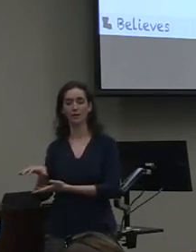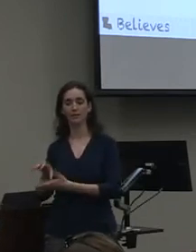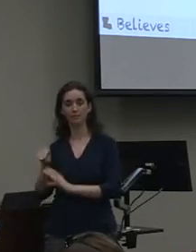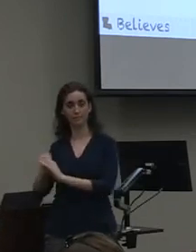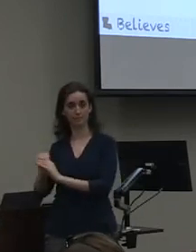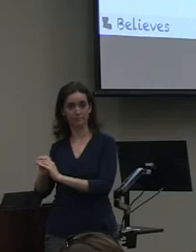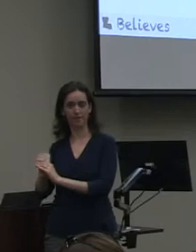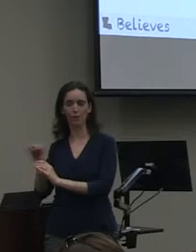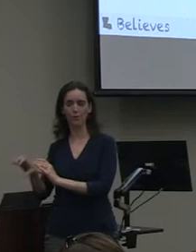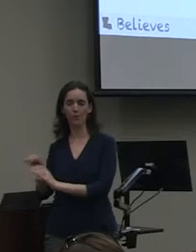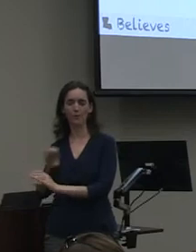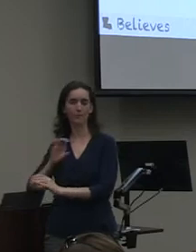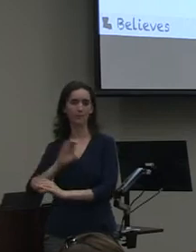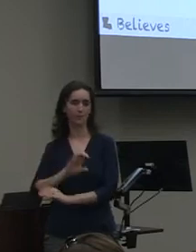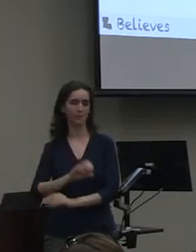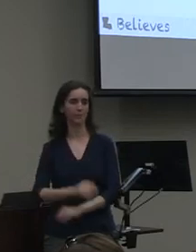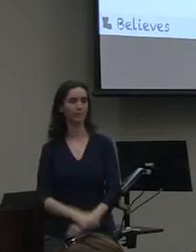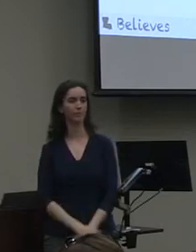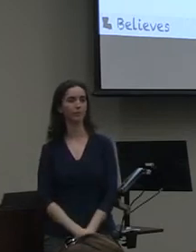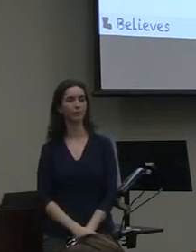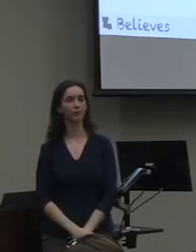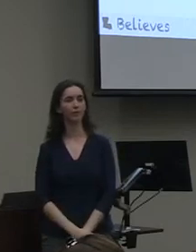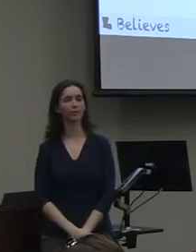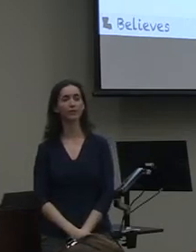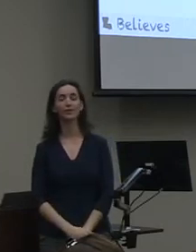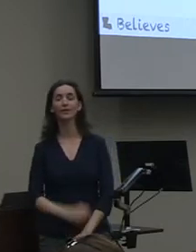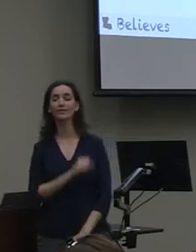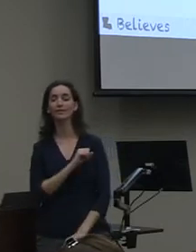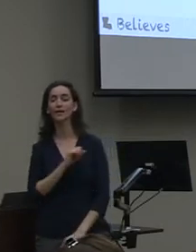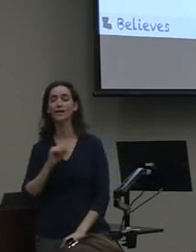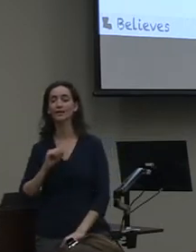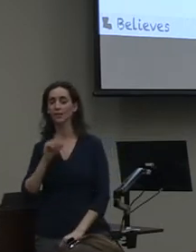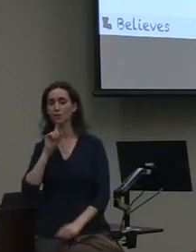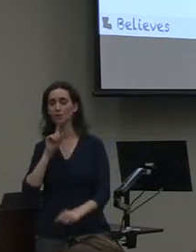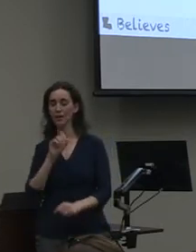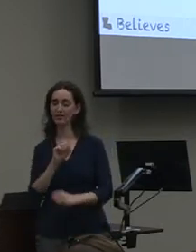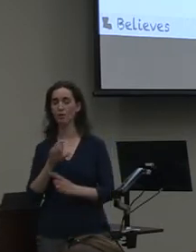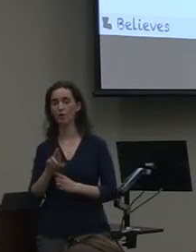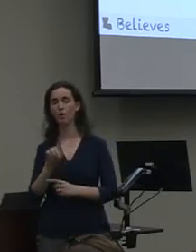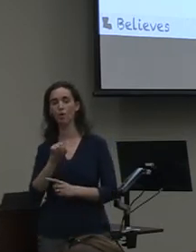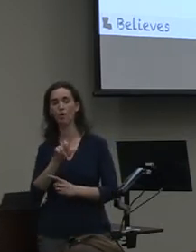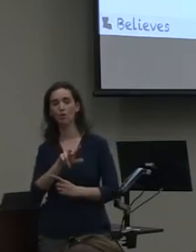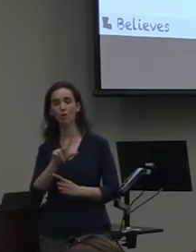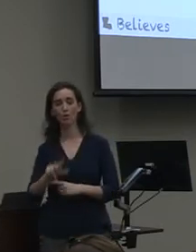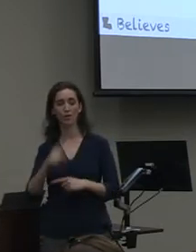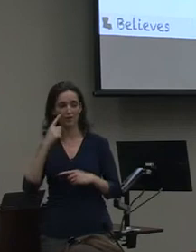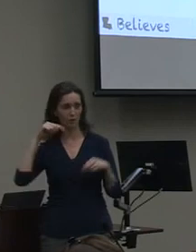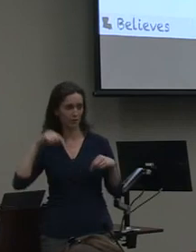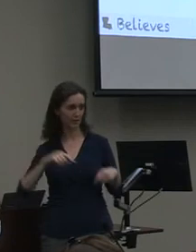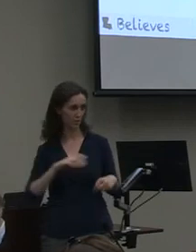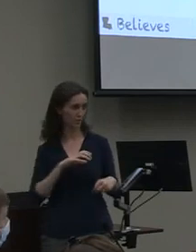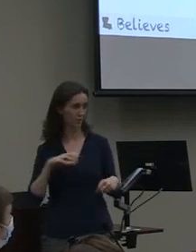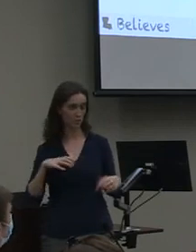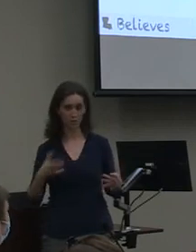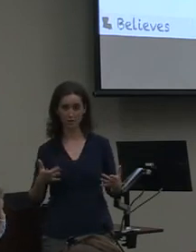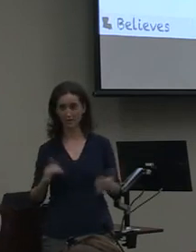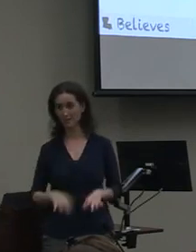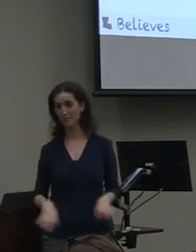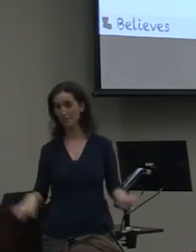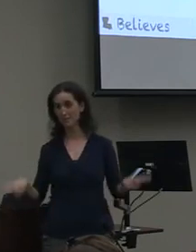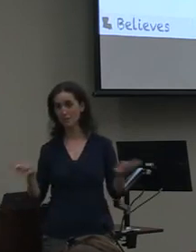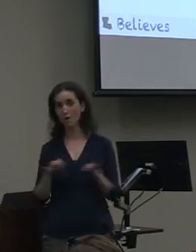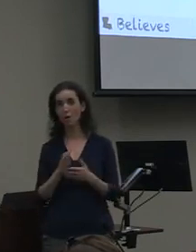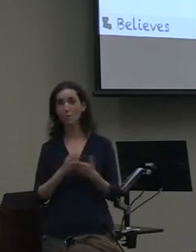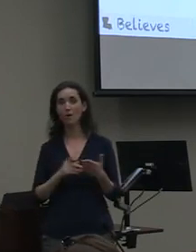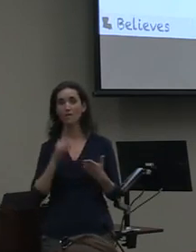this. Senate Resolution 133 is for this commission. So that, I think, is a very important piece of